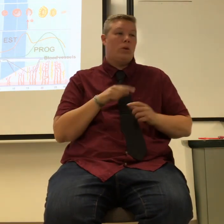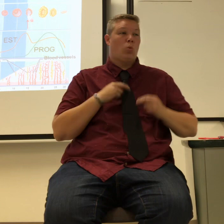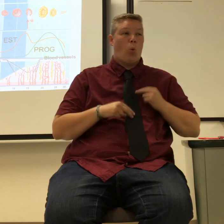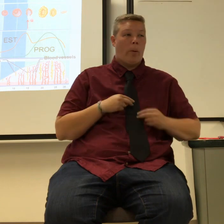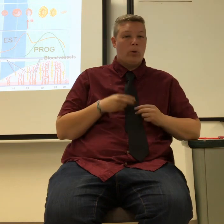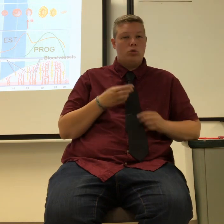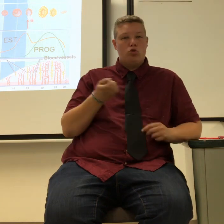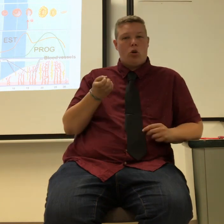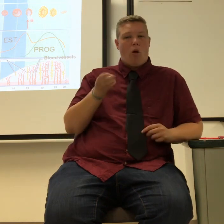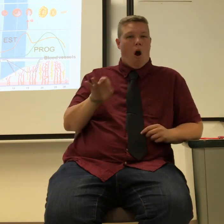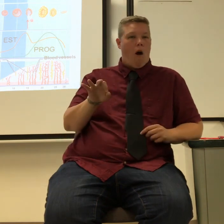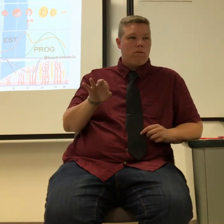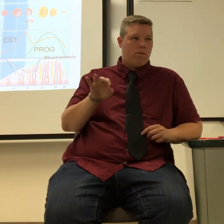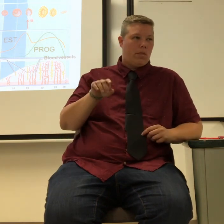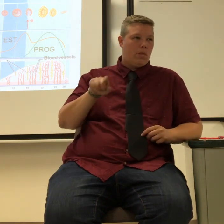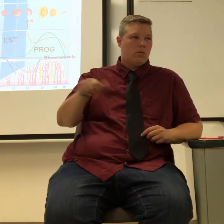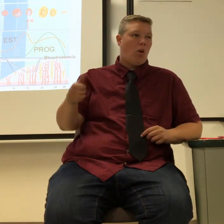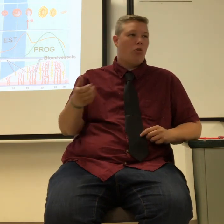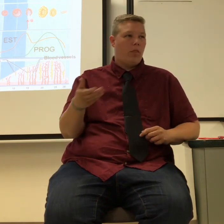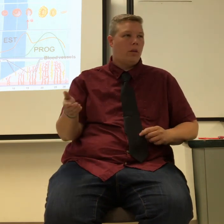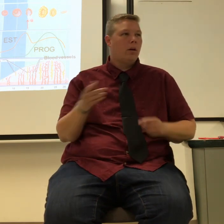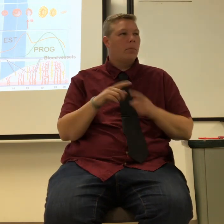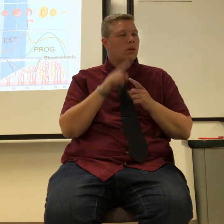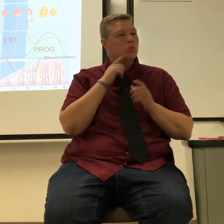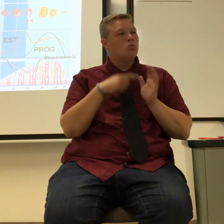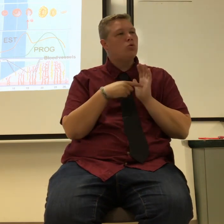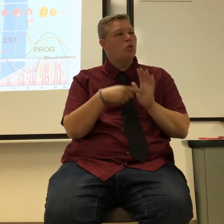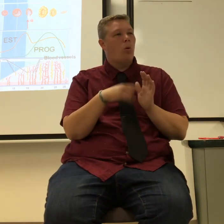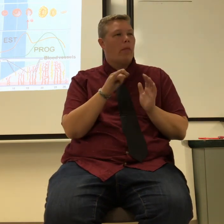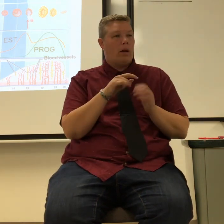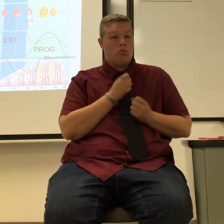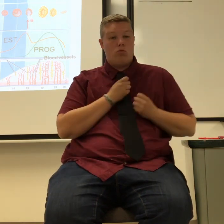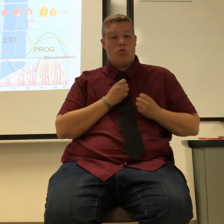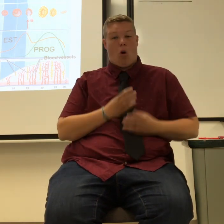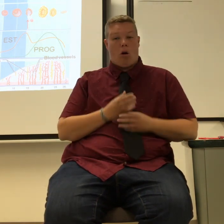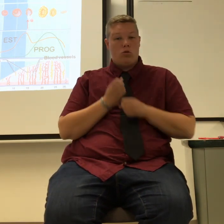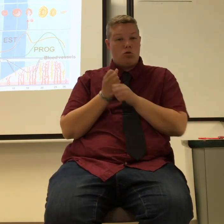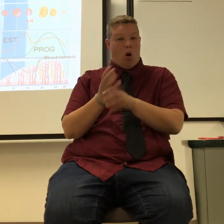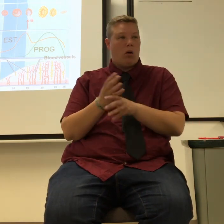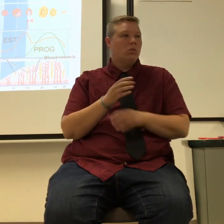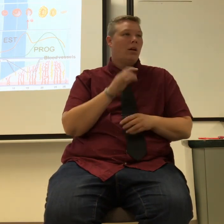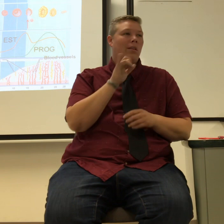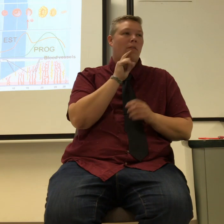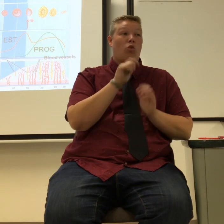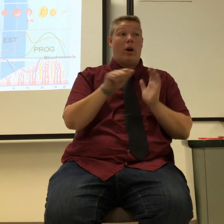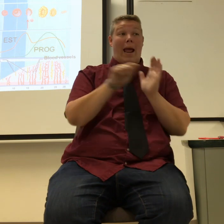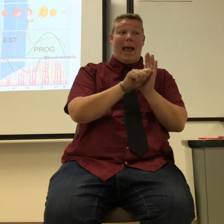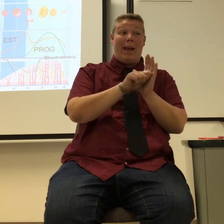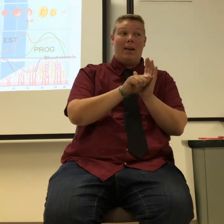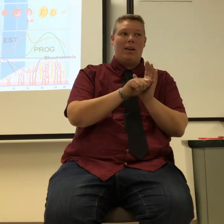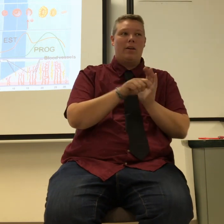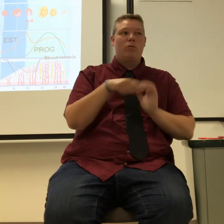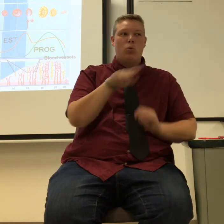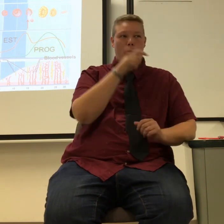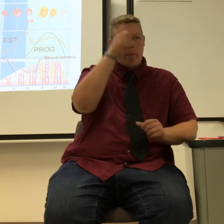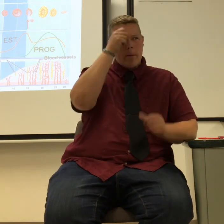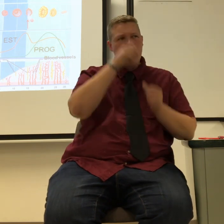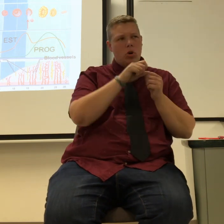that off. That's really the mark of, I was telling my morning class, that's the mark of the A student. You remember the